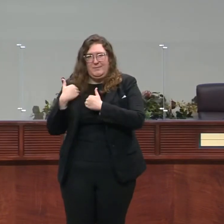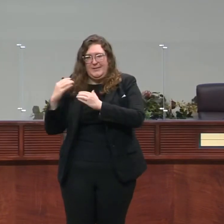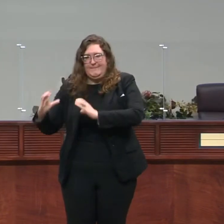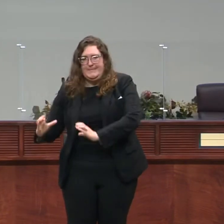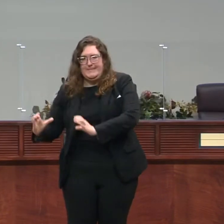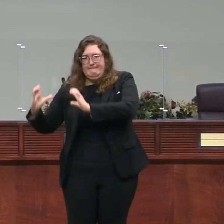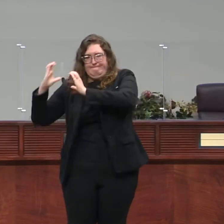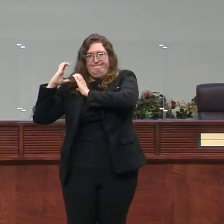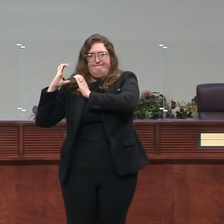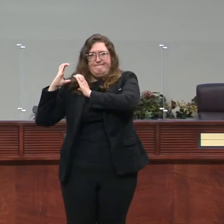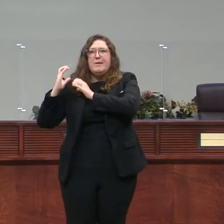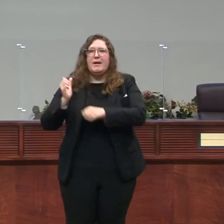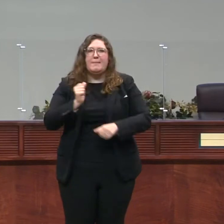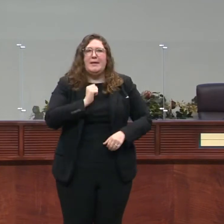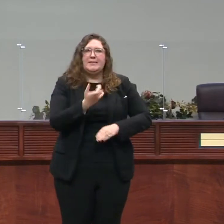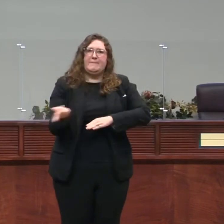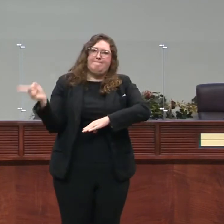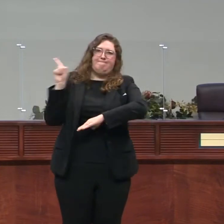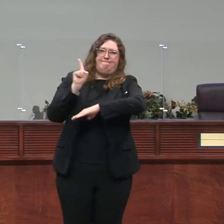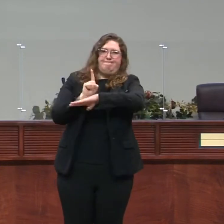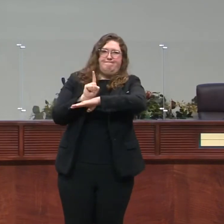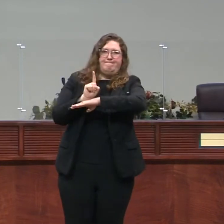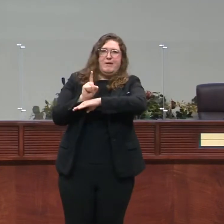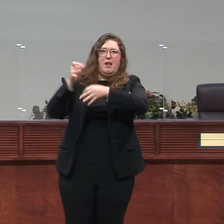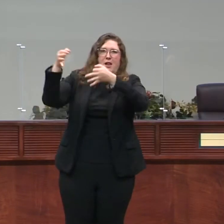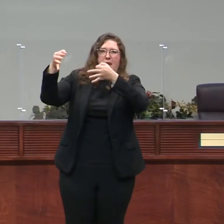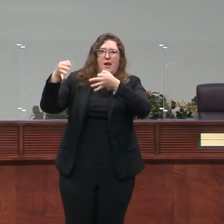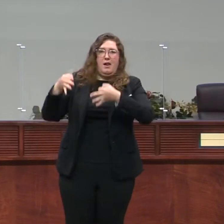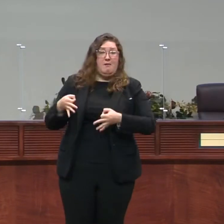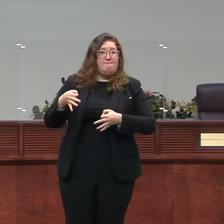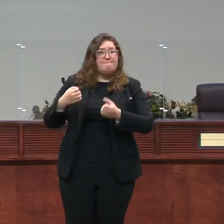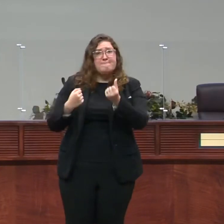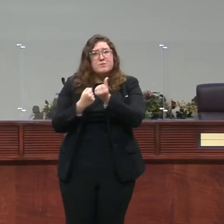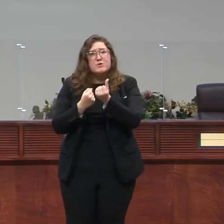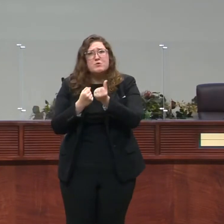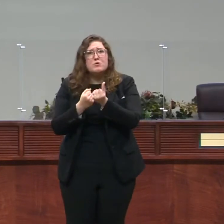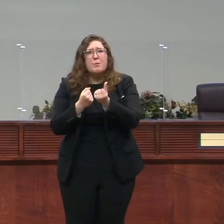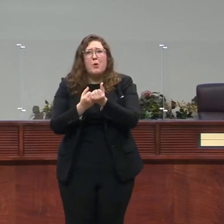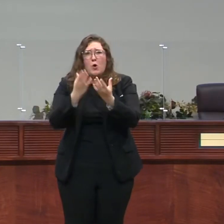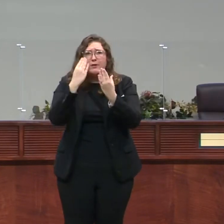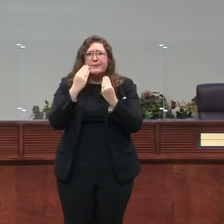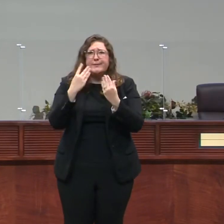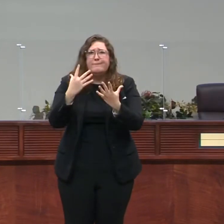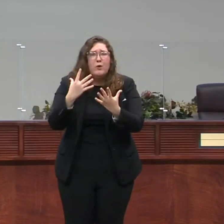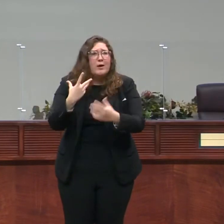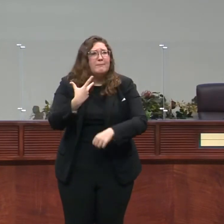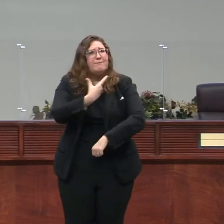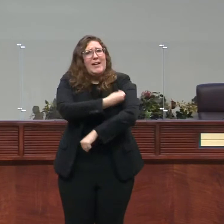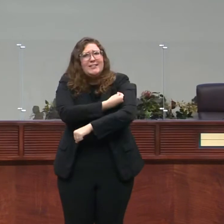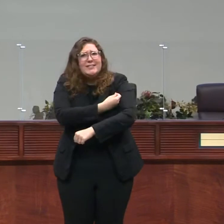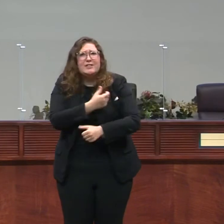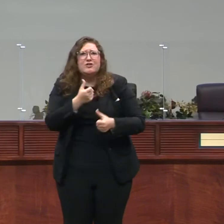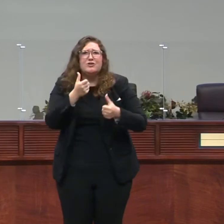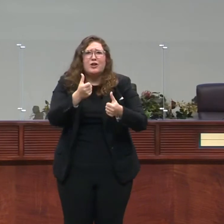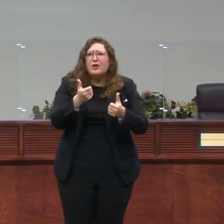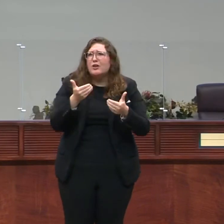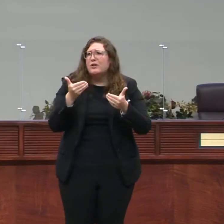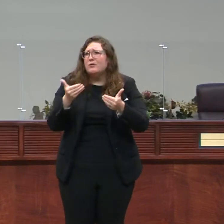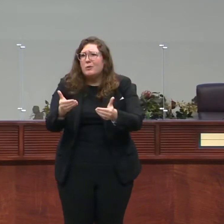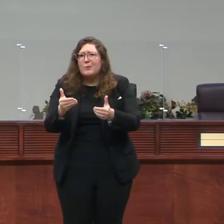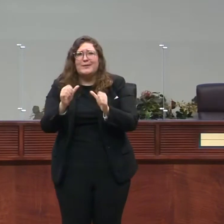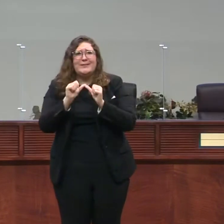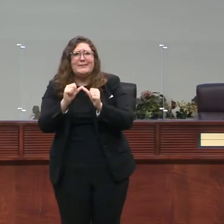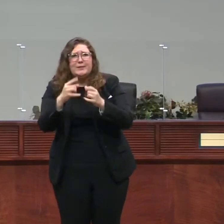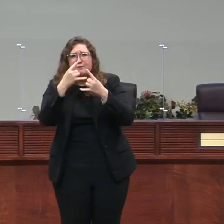be an advocate for getting vaccinated, for wearing the mask mandate, or wearing the facial